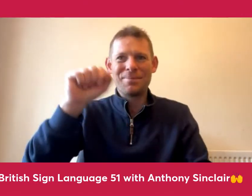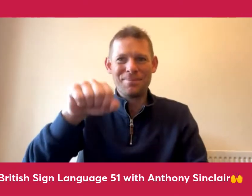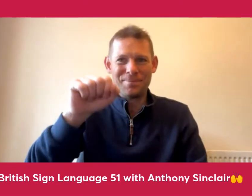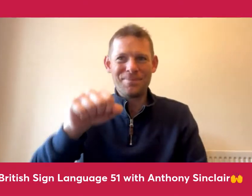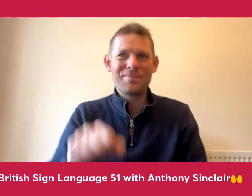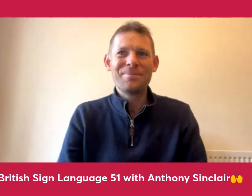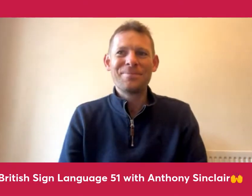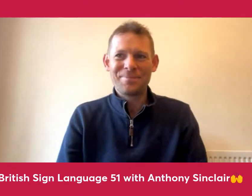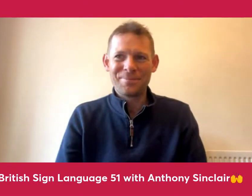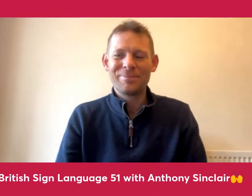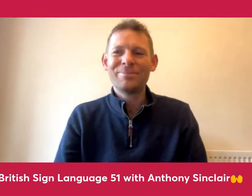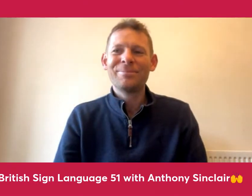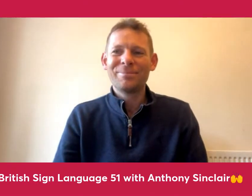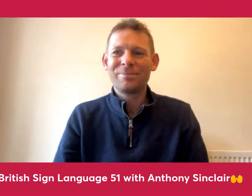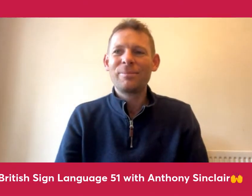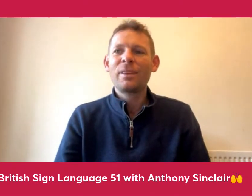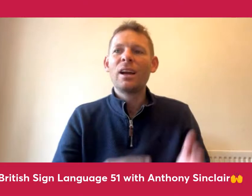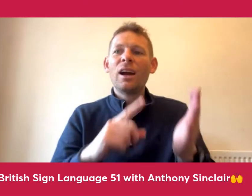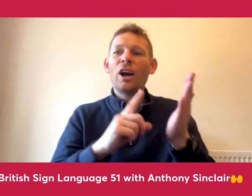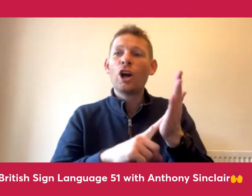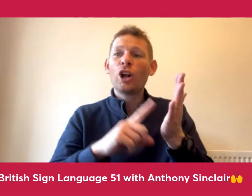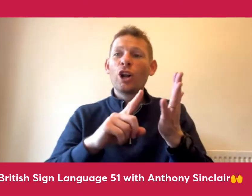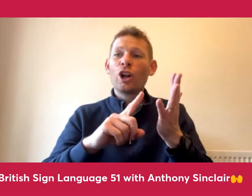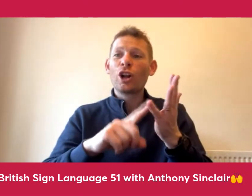Kellyanne, yes, she's saying that her name is an Irish name.